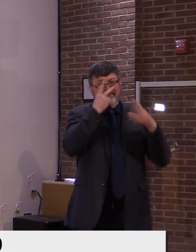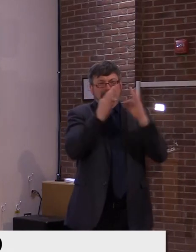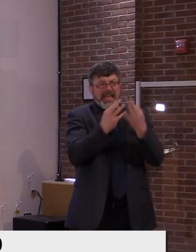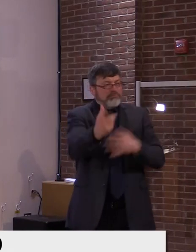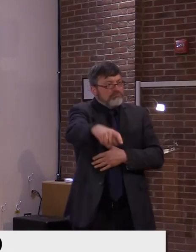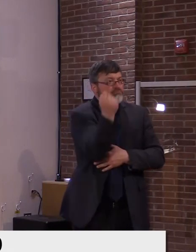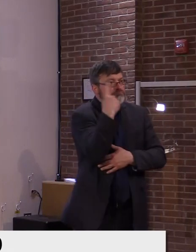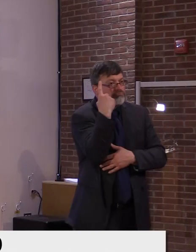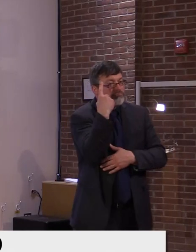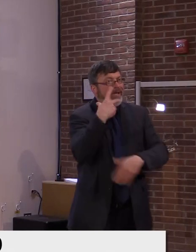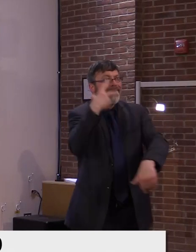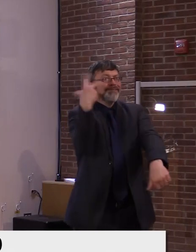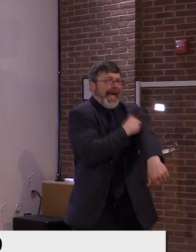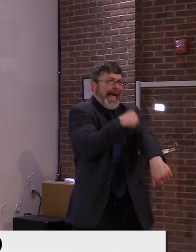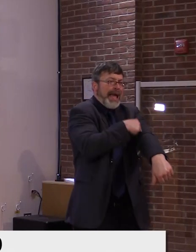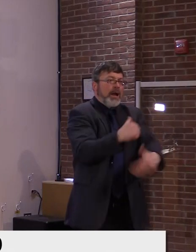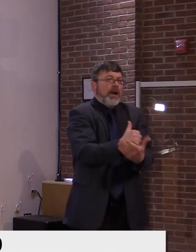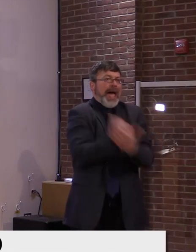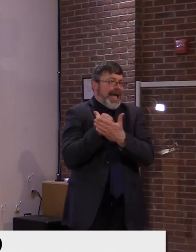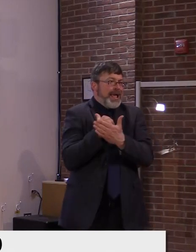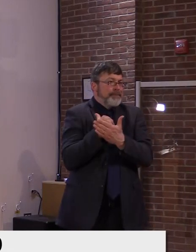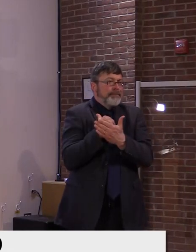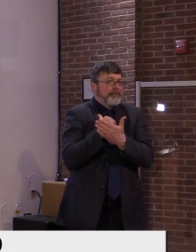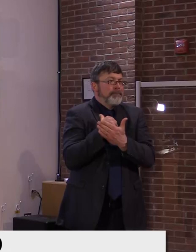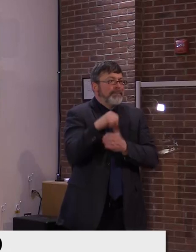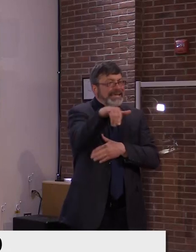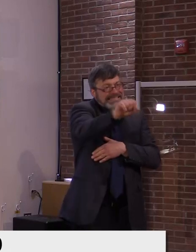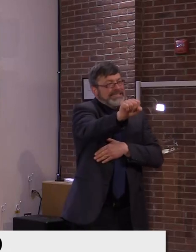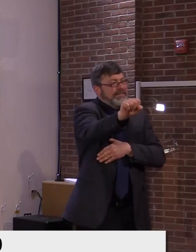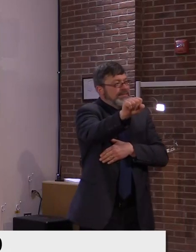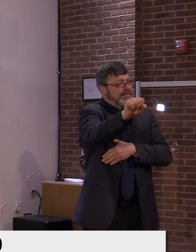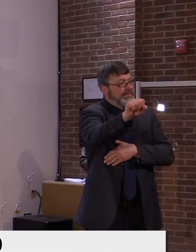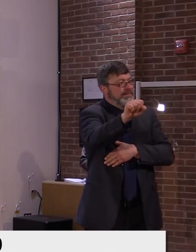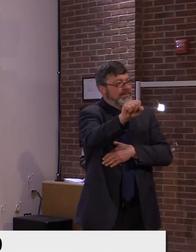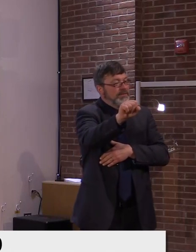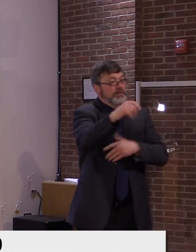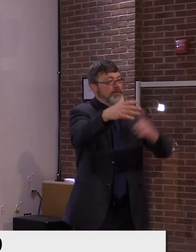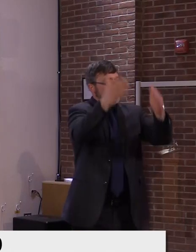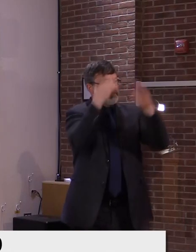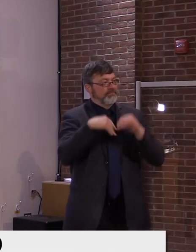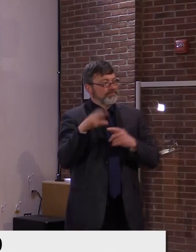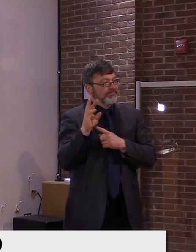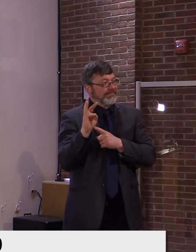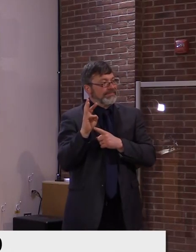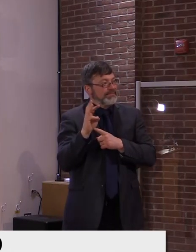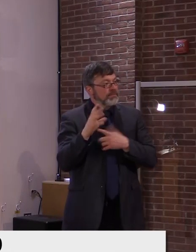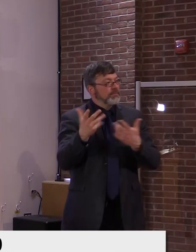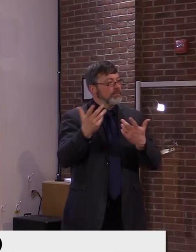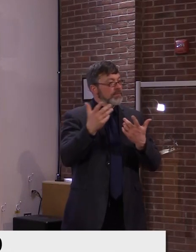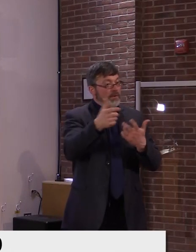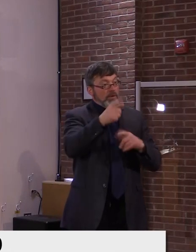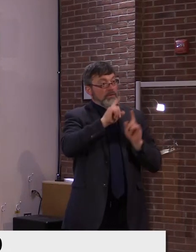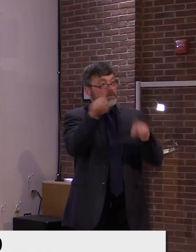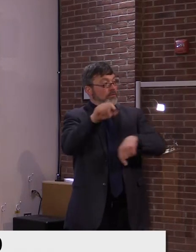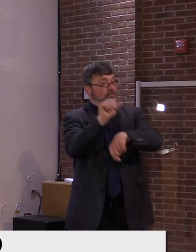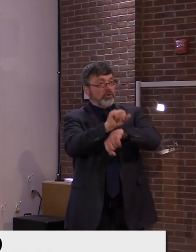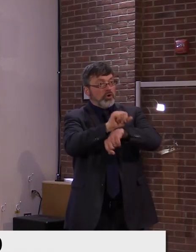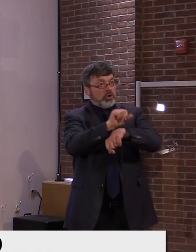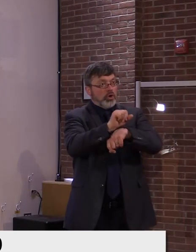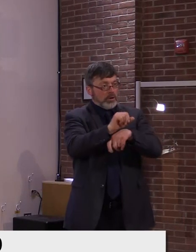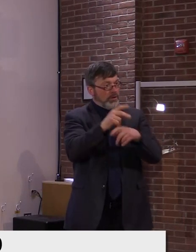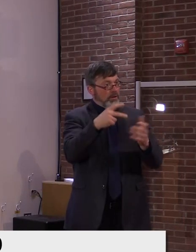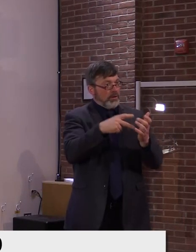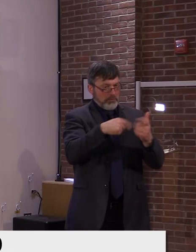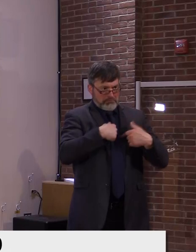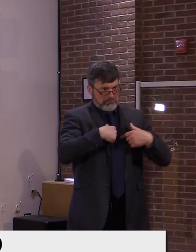vaccinated means staying healthy, which means less missed work and less financial stress. 7, we've learned from this